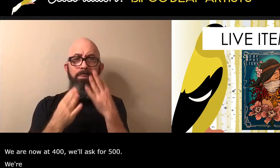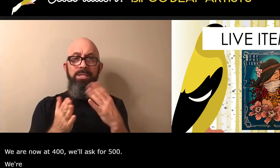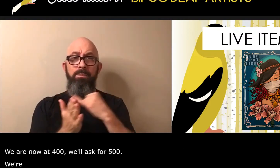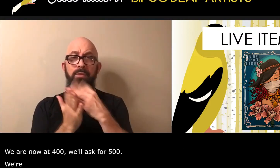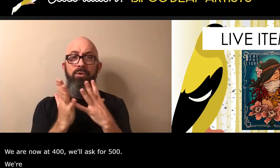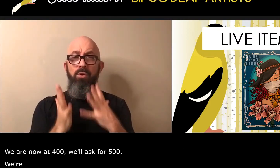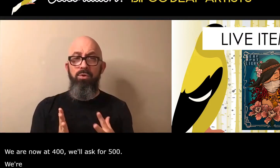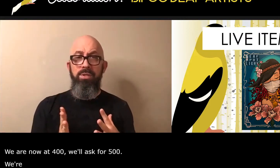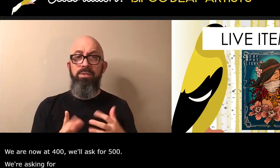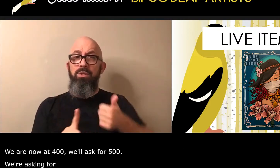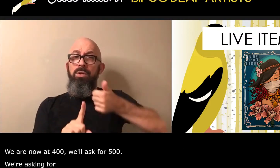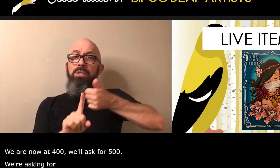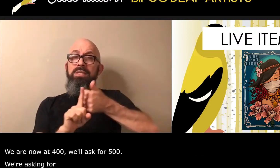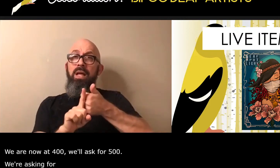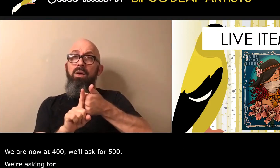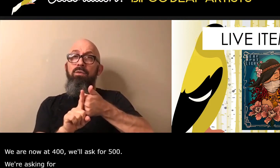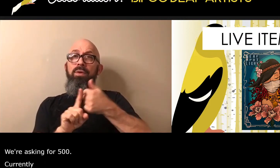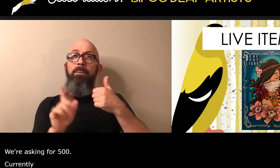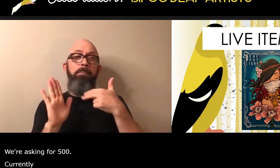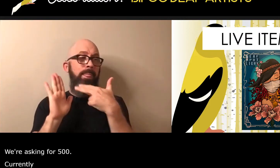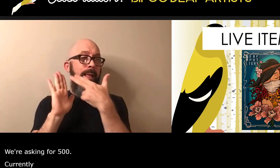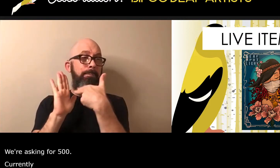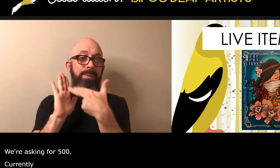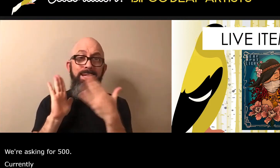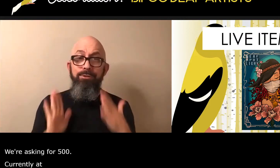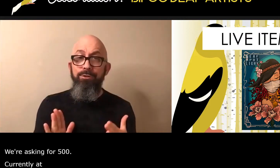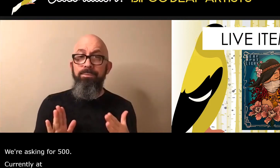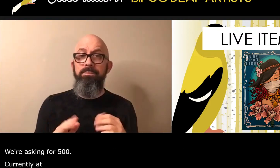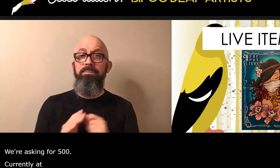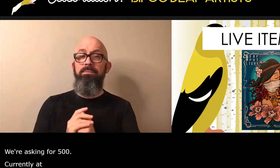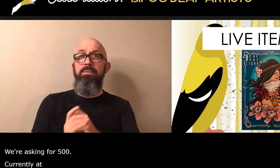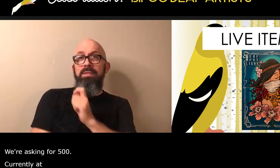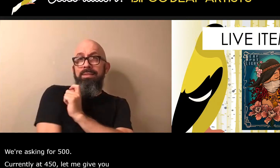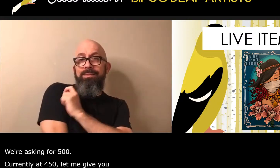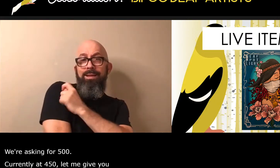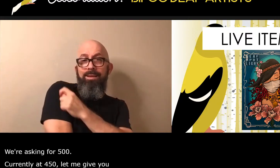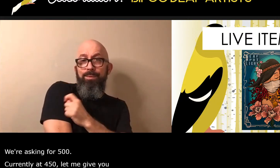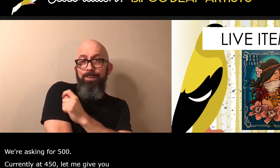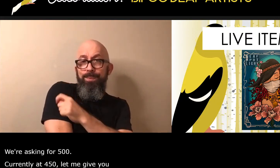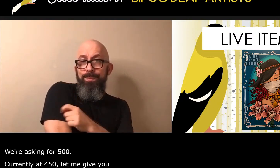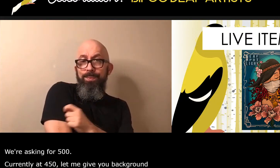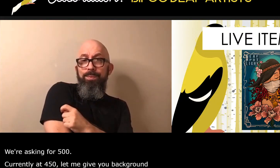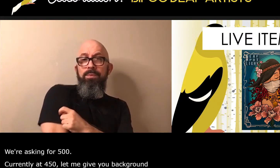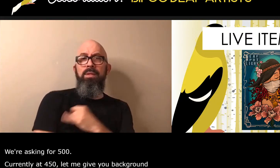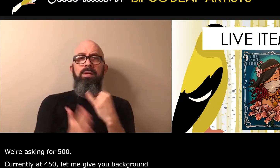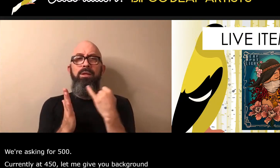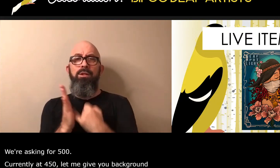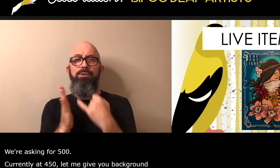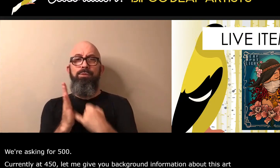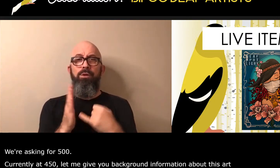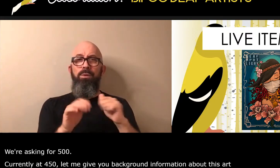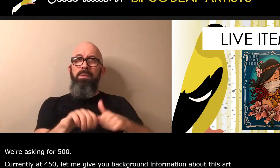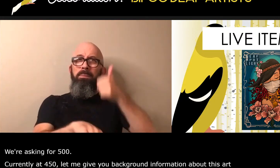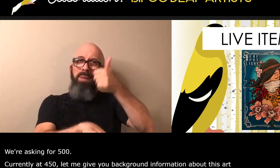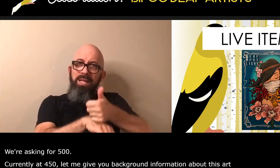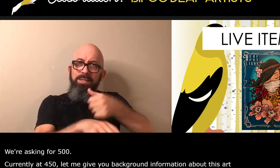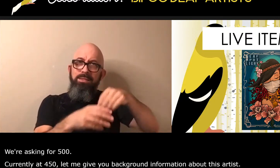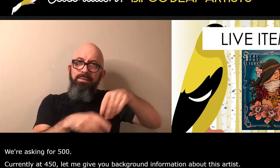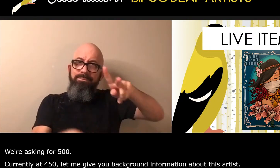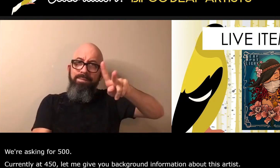We're currently at 450. Let me give you background information about this artist. Kylie's a painter, a